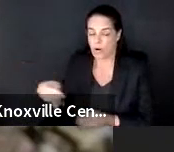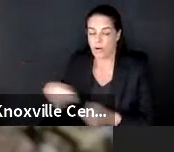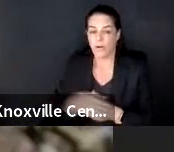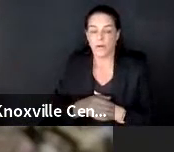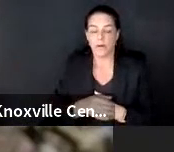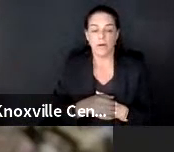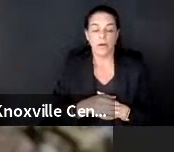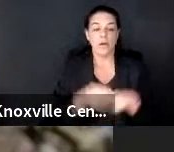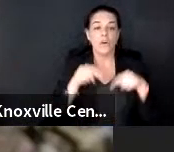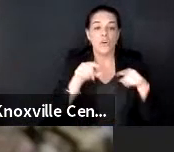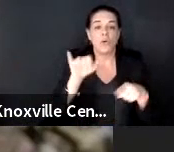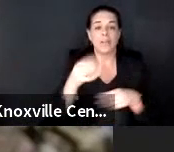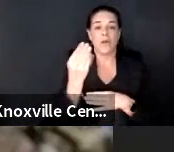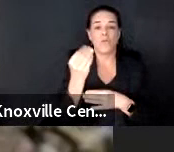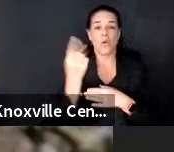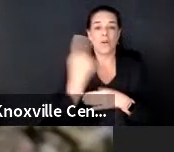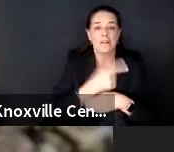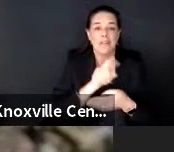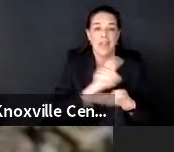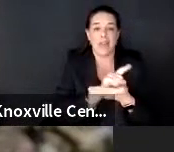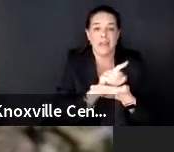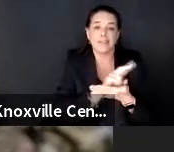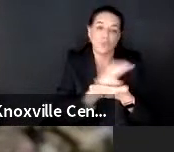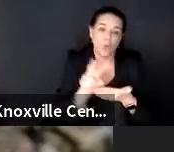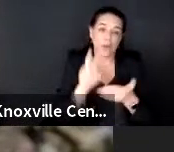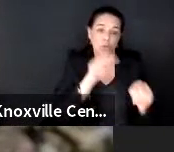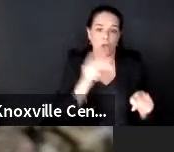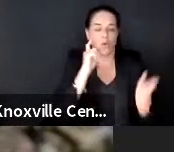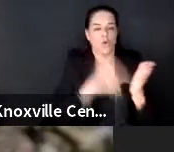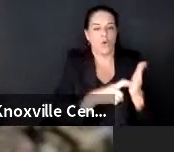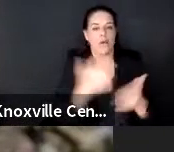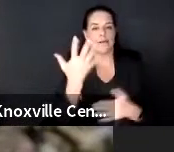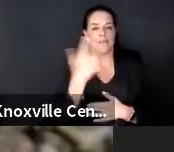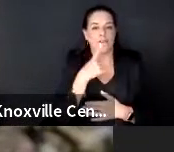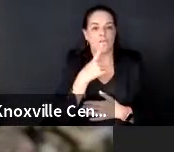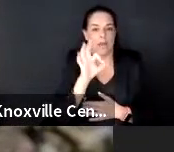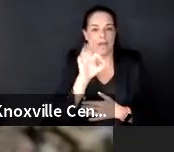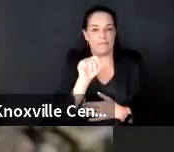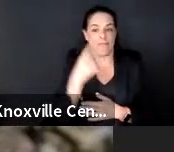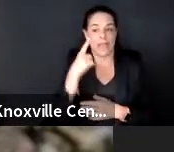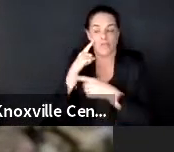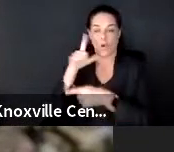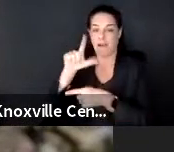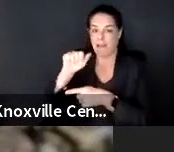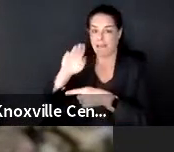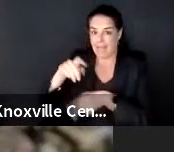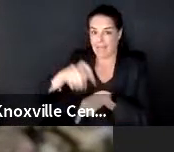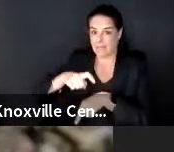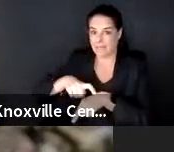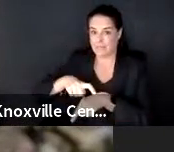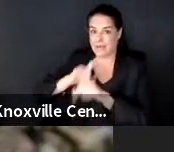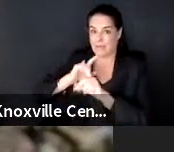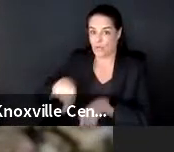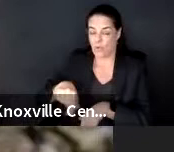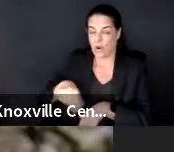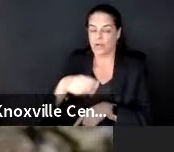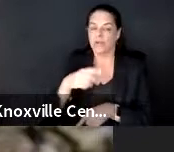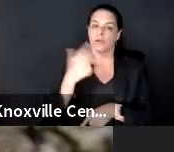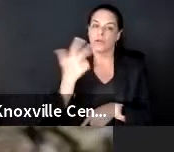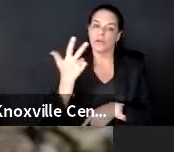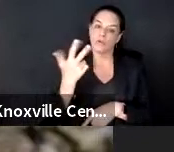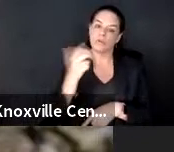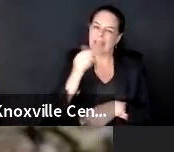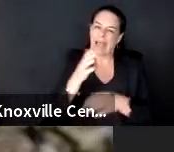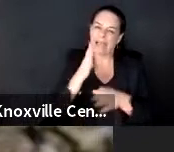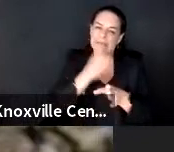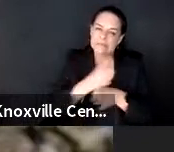the 14-day evaluation period, 5 red flags were noted for lab turnaround time, with 3 on consecutive days. Over the past